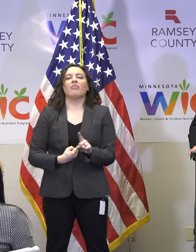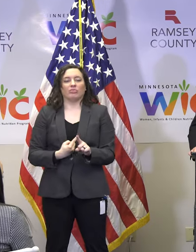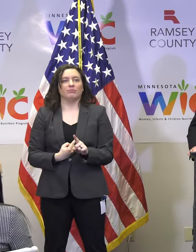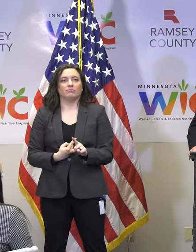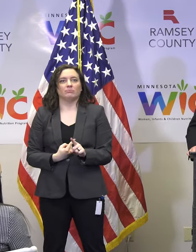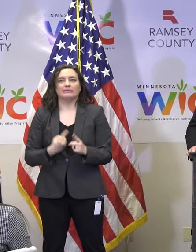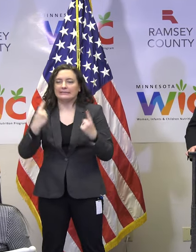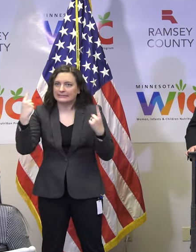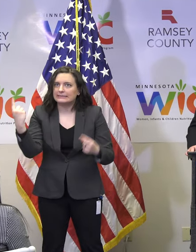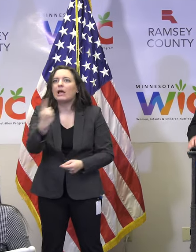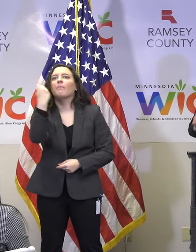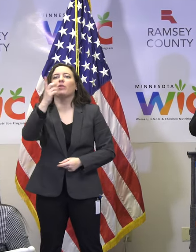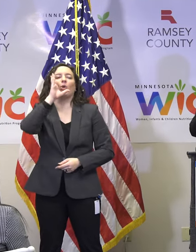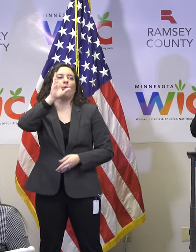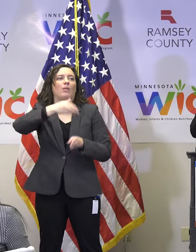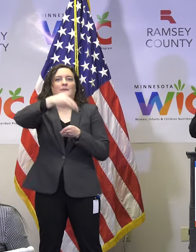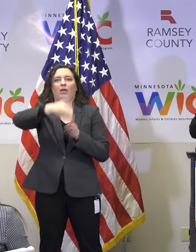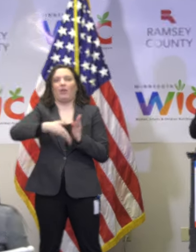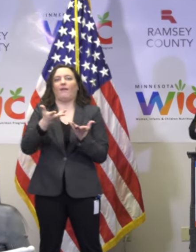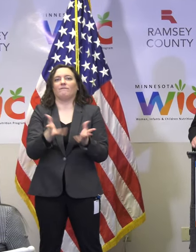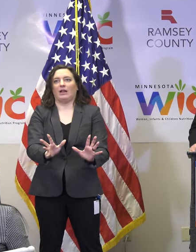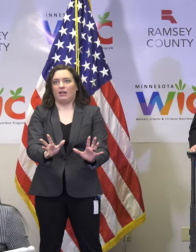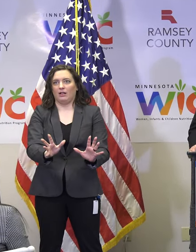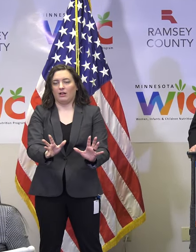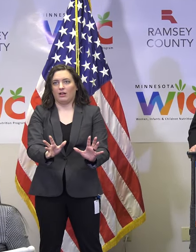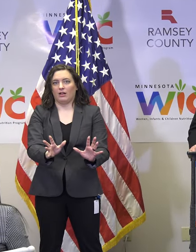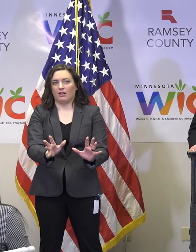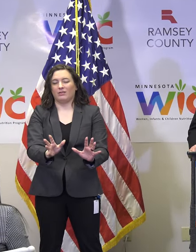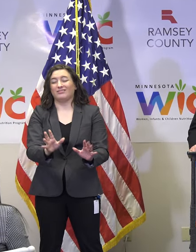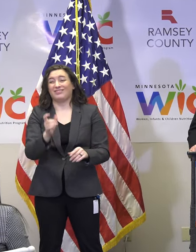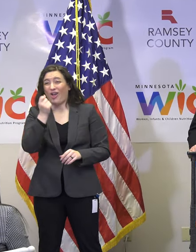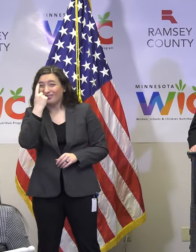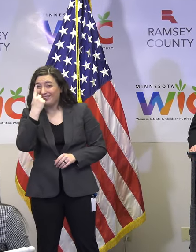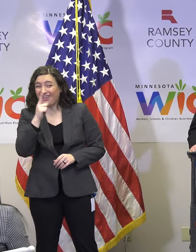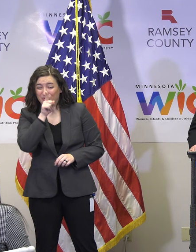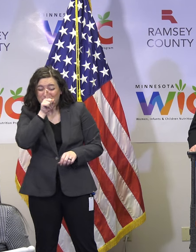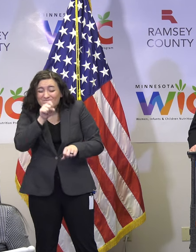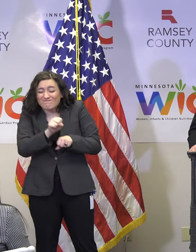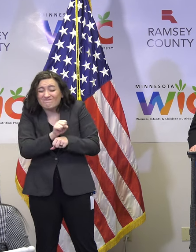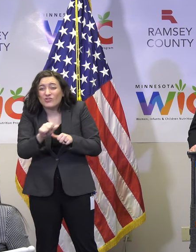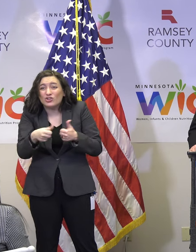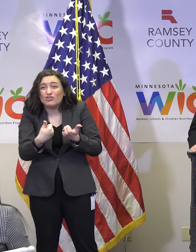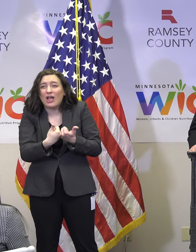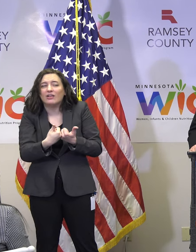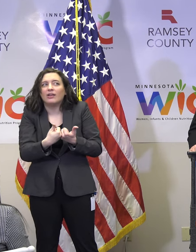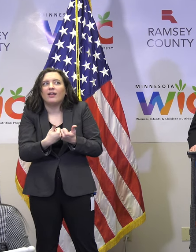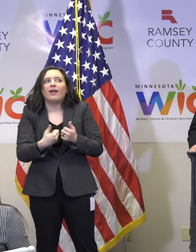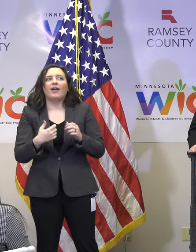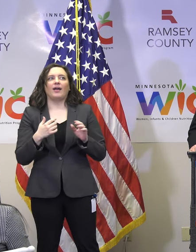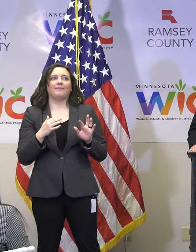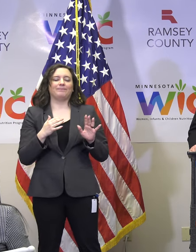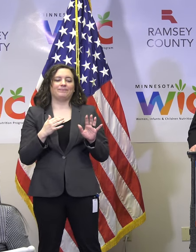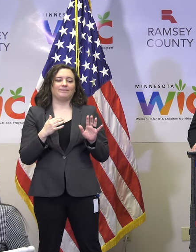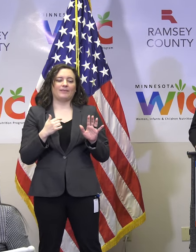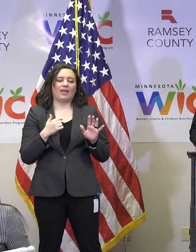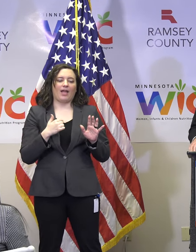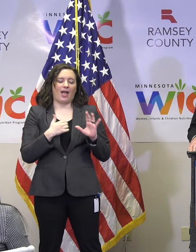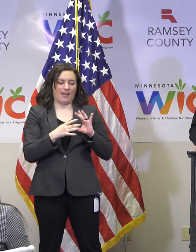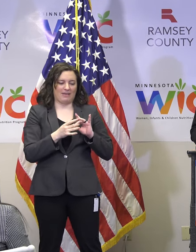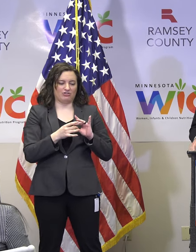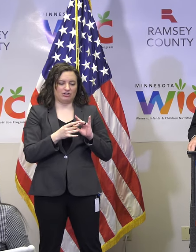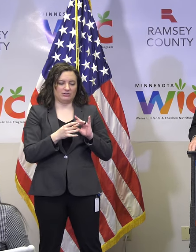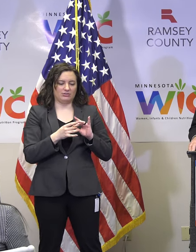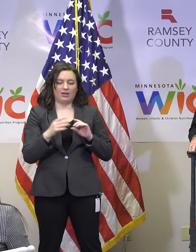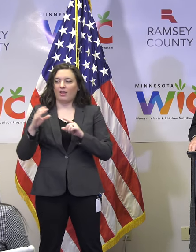a budget is finalized. And here's the real challenge with all of this. I was mentioning that Congress has